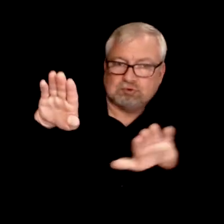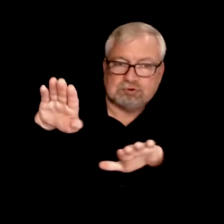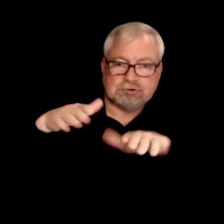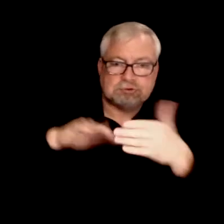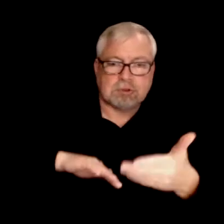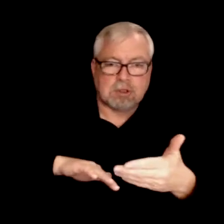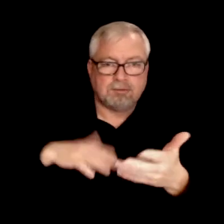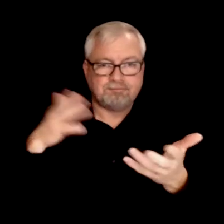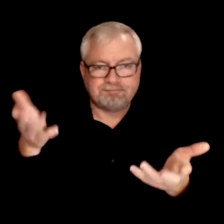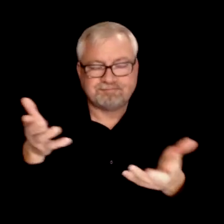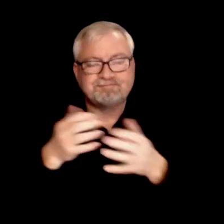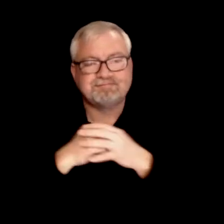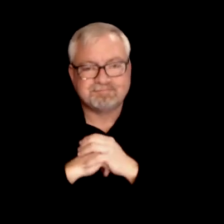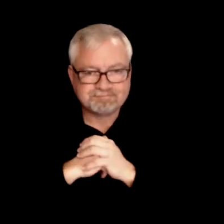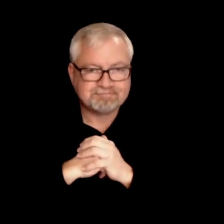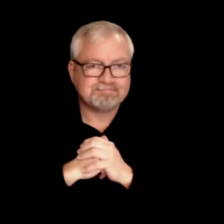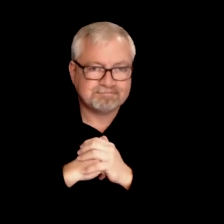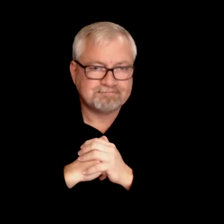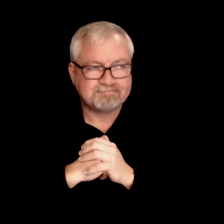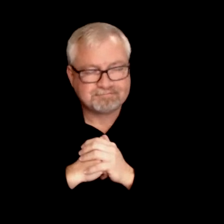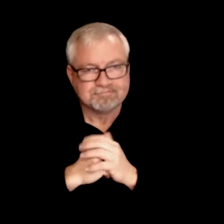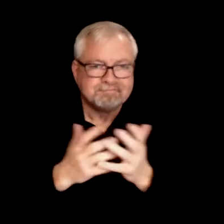that's just sort of the